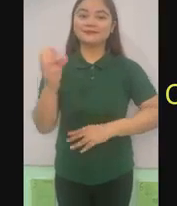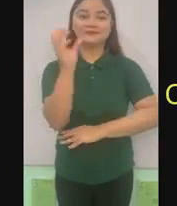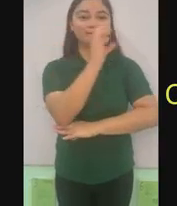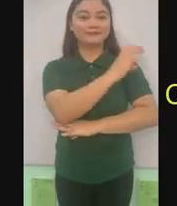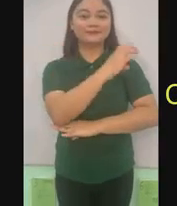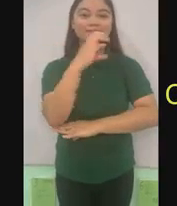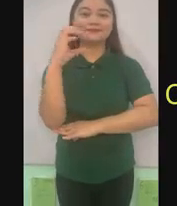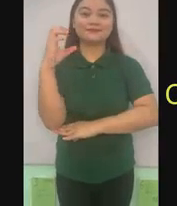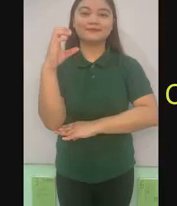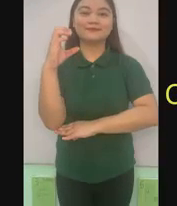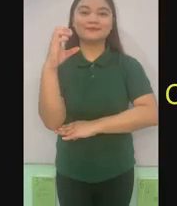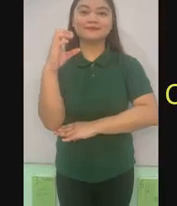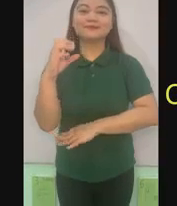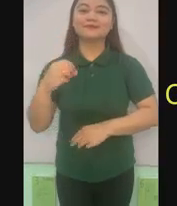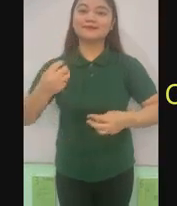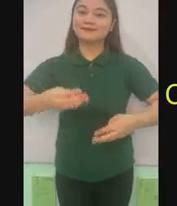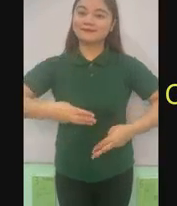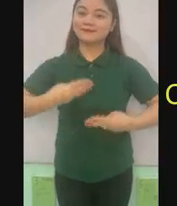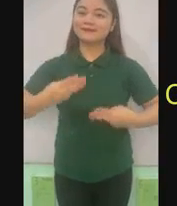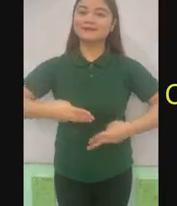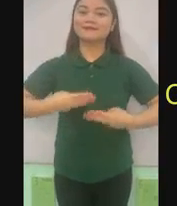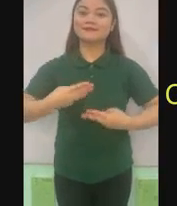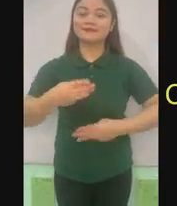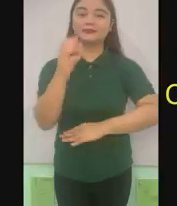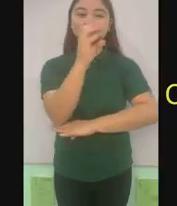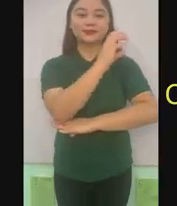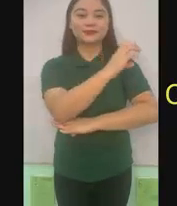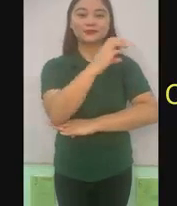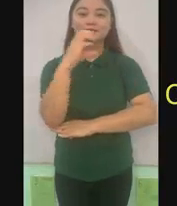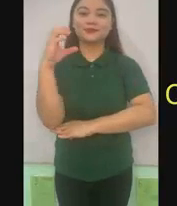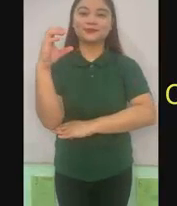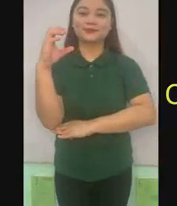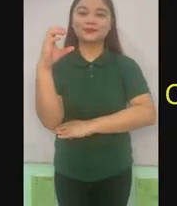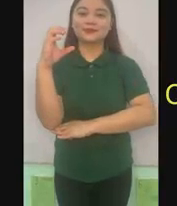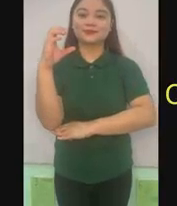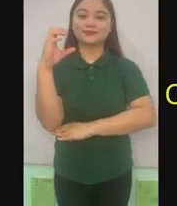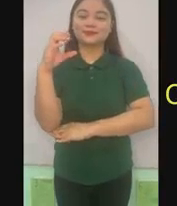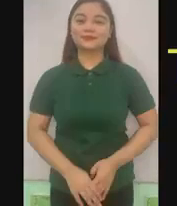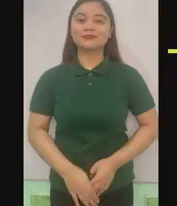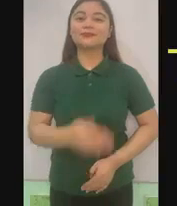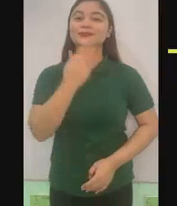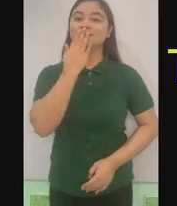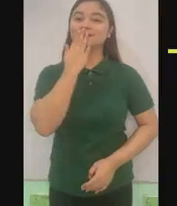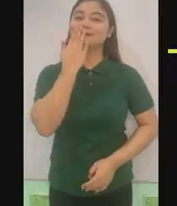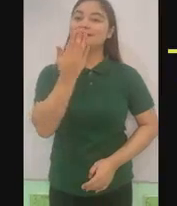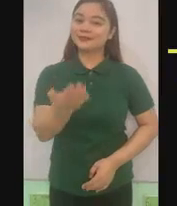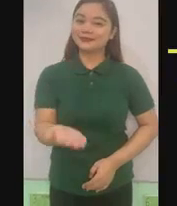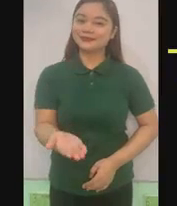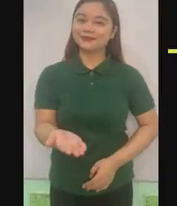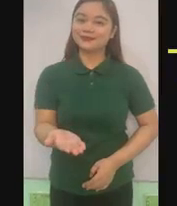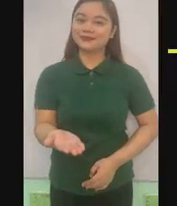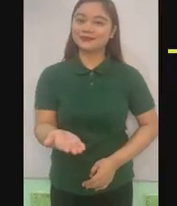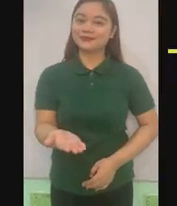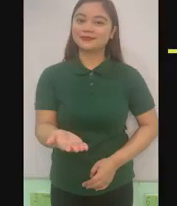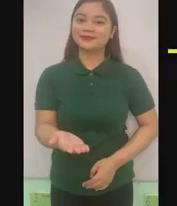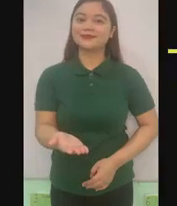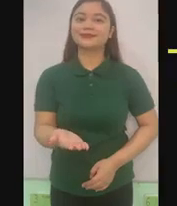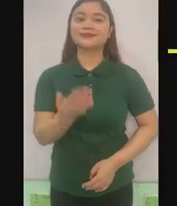merry christmas merry christmas thank you